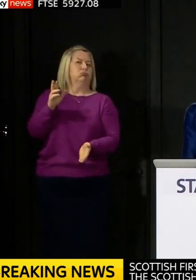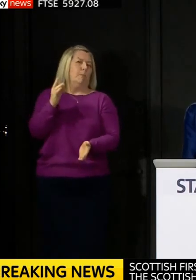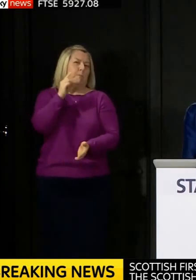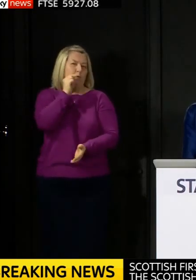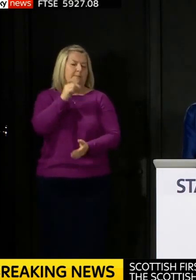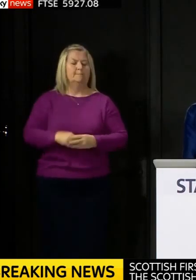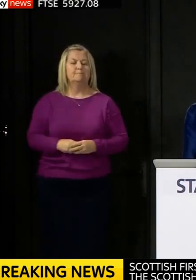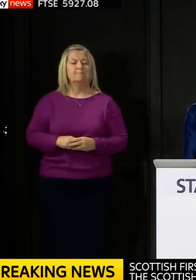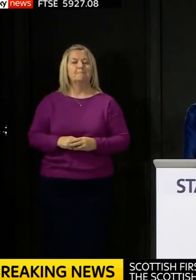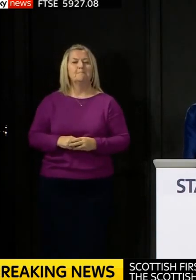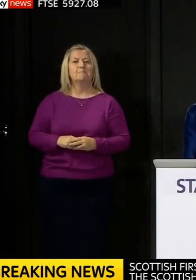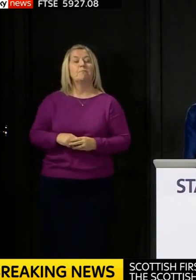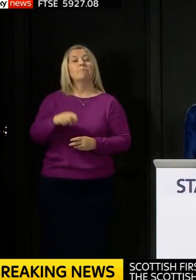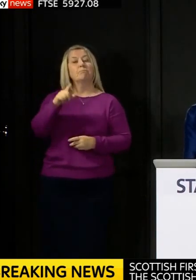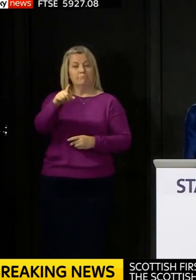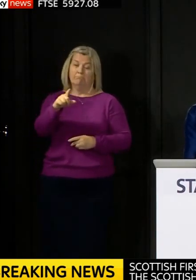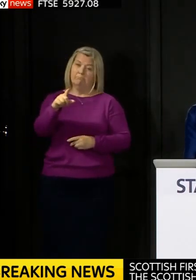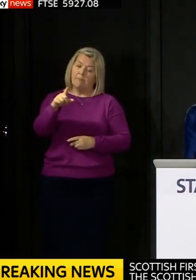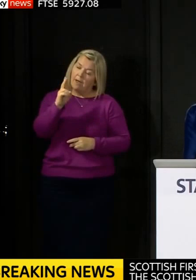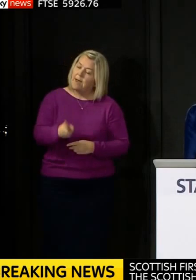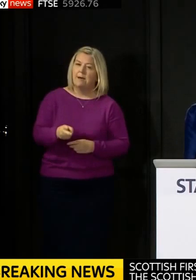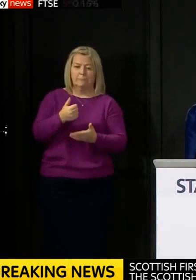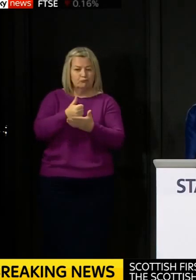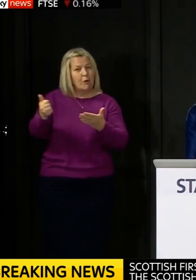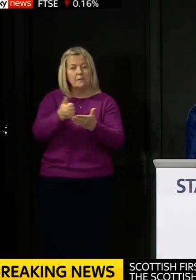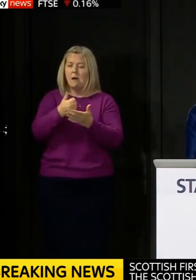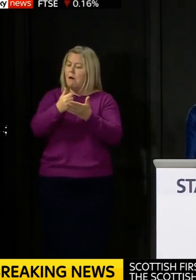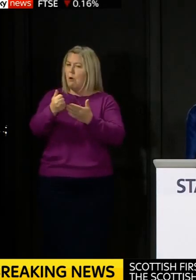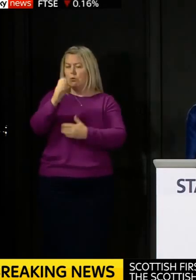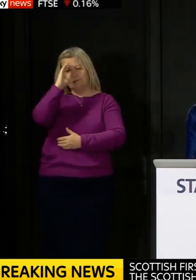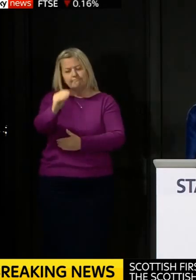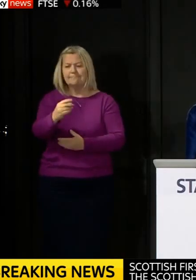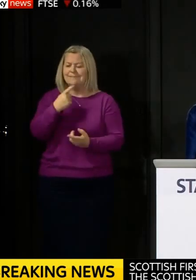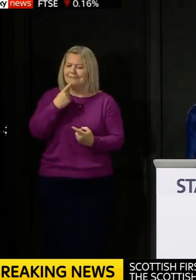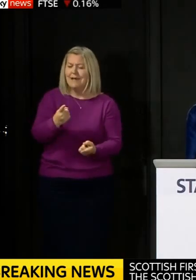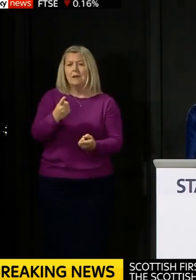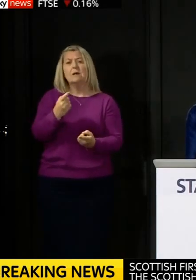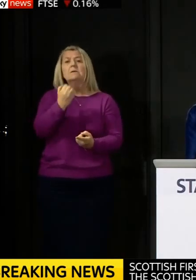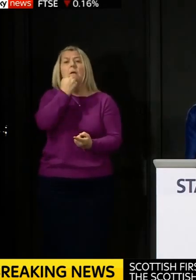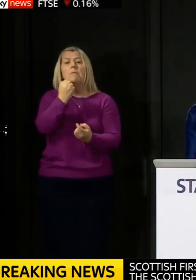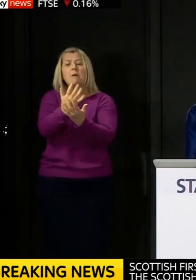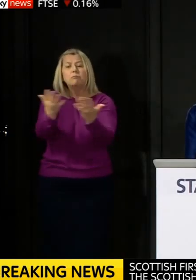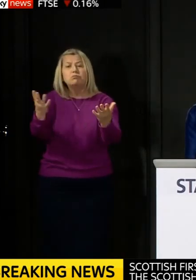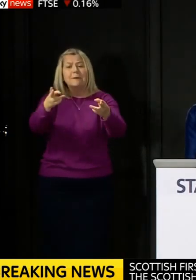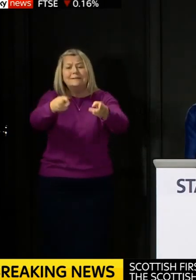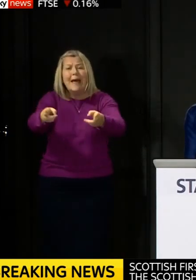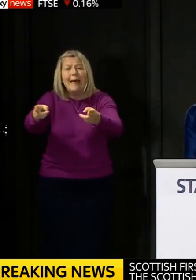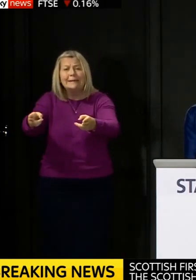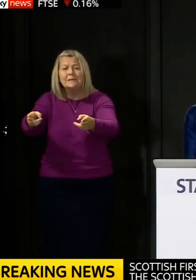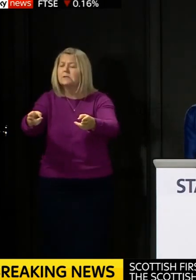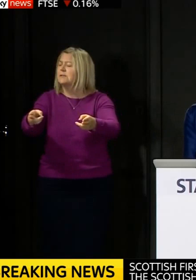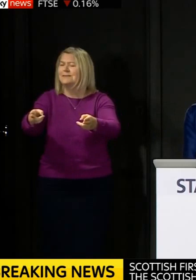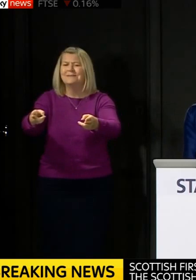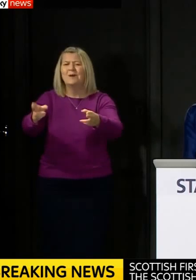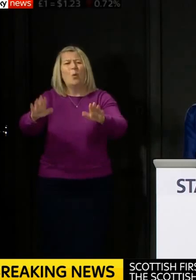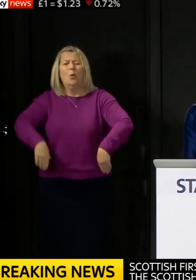figures. And as I always do, and as I always will, I want to stress that these numbers are not just statistics and